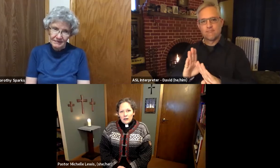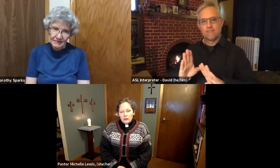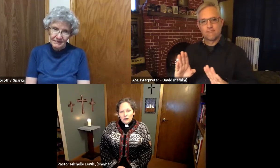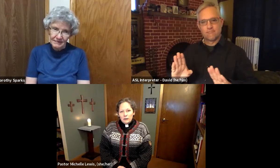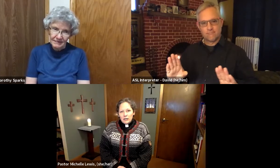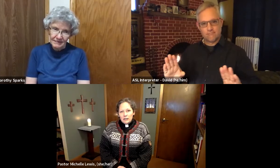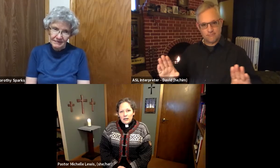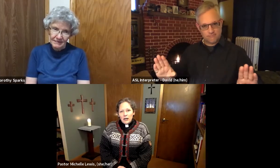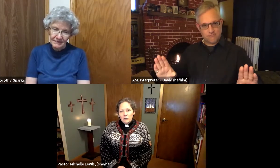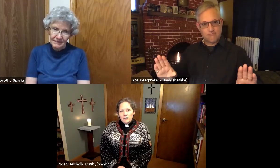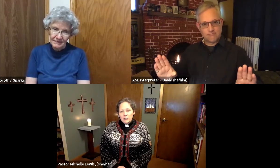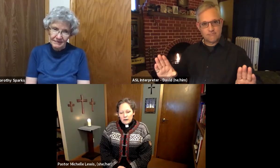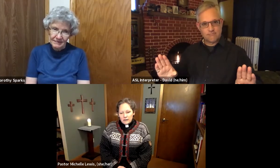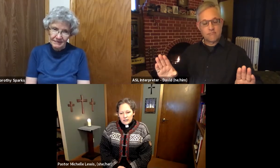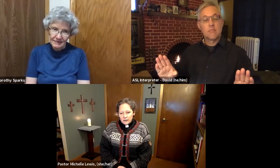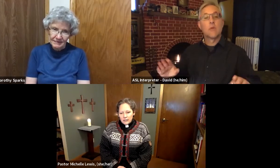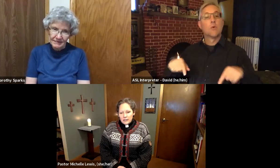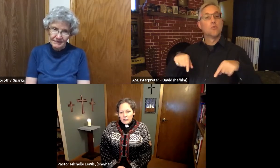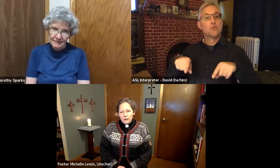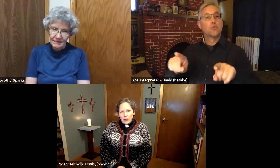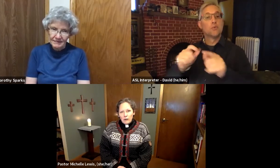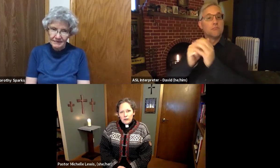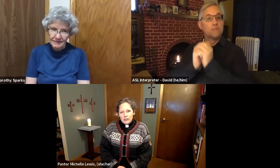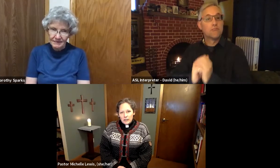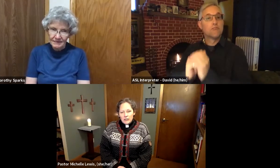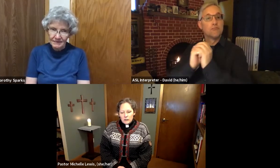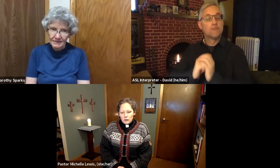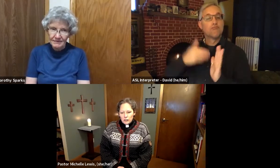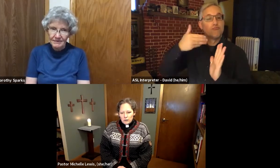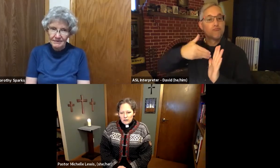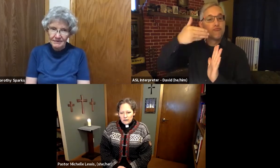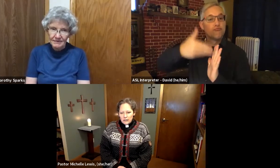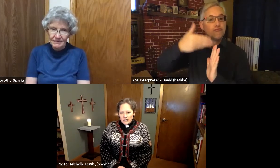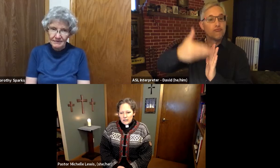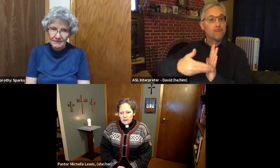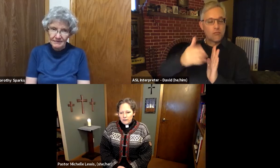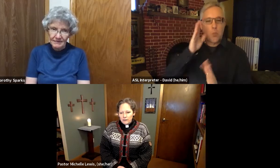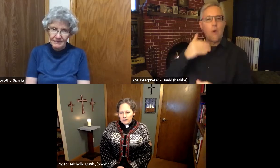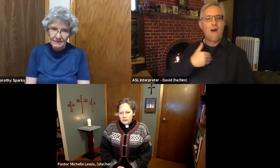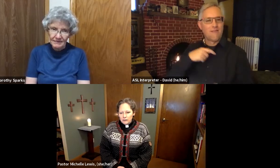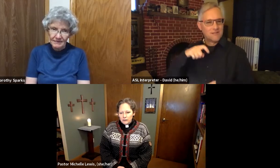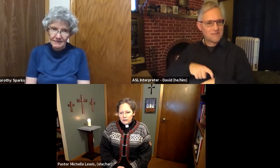And there will be times of stillness throughout this worship service.